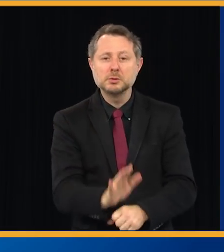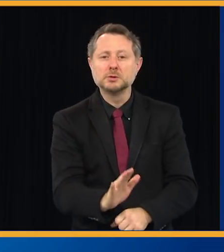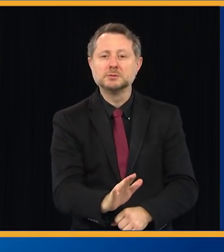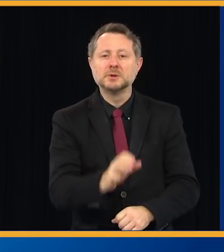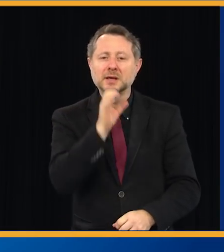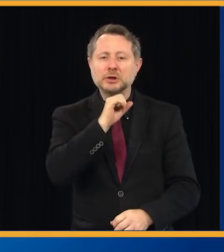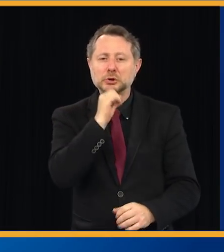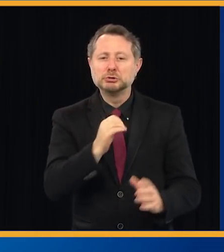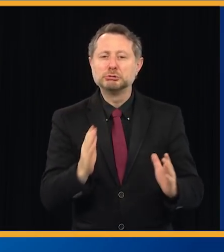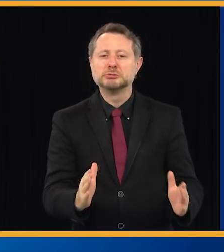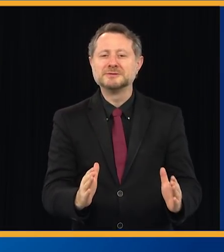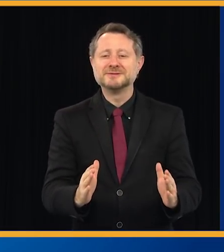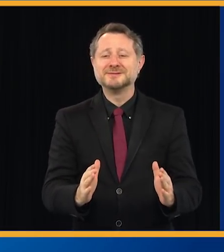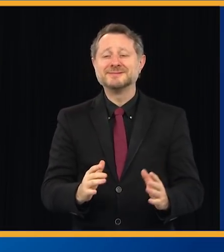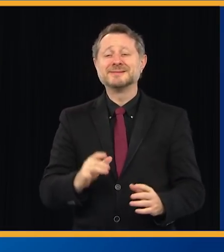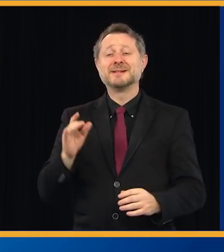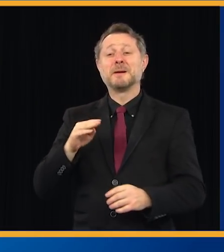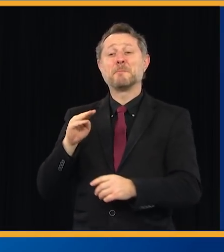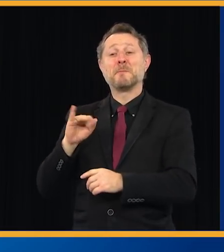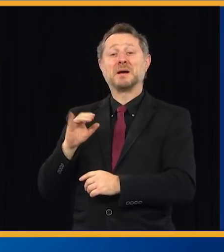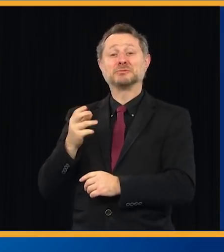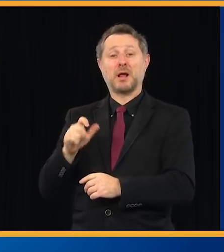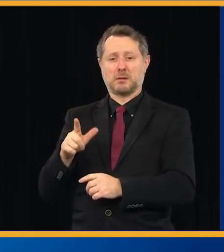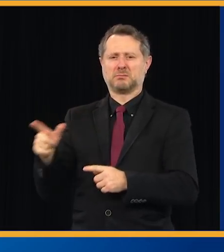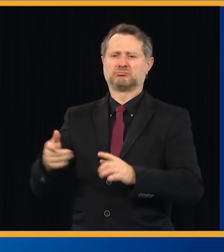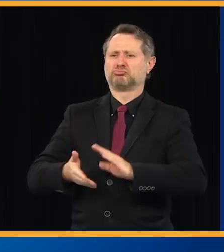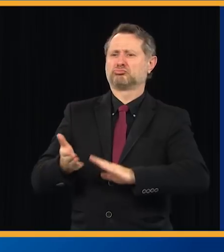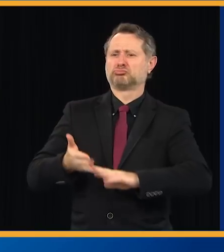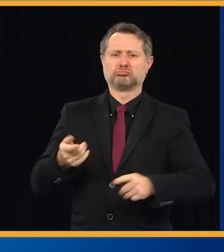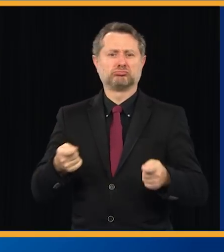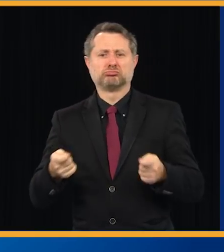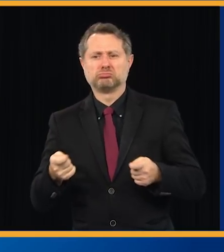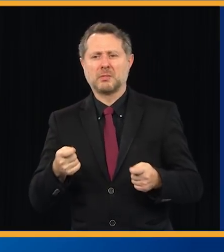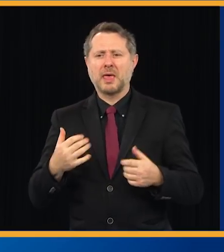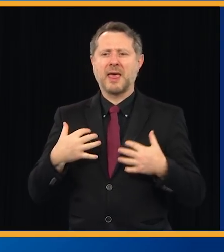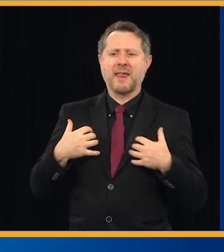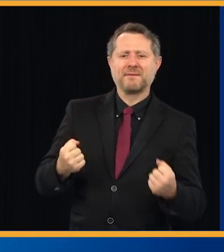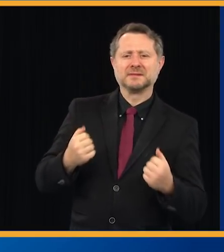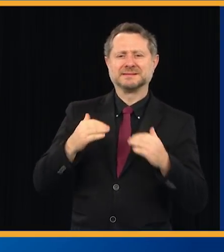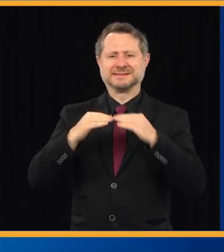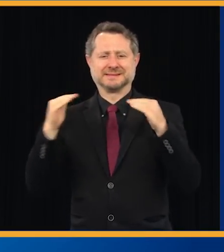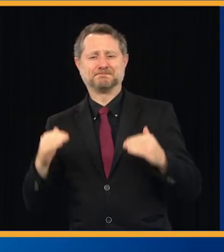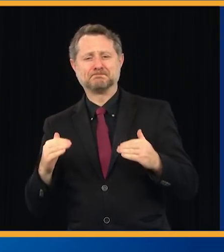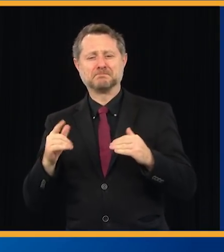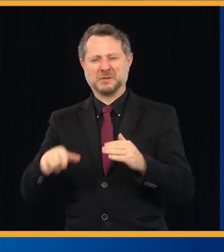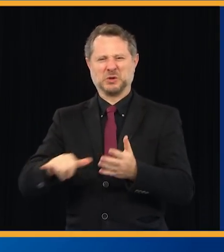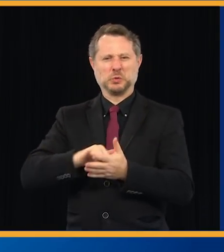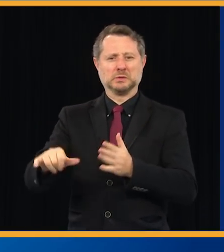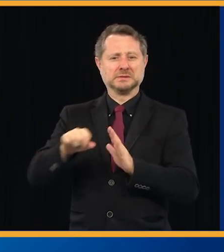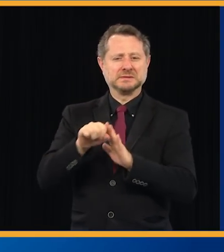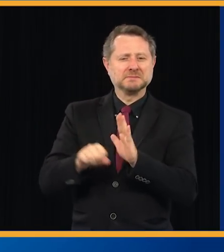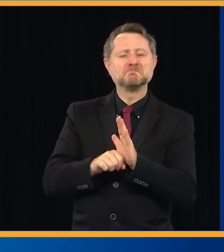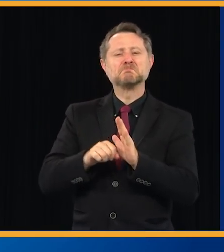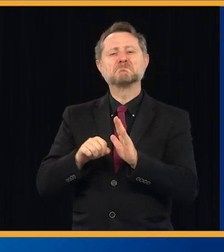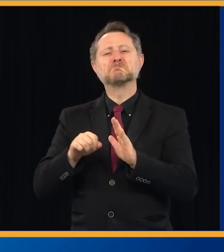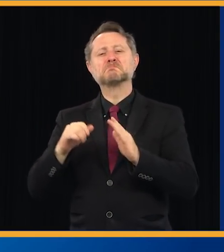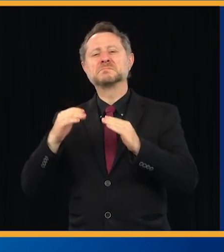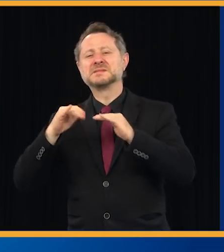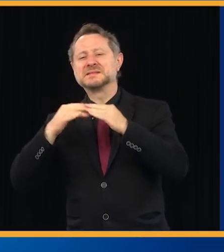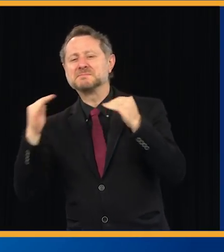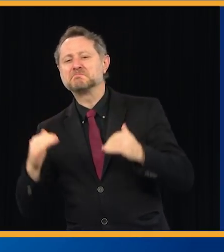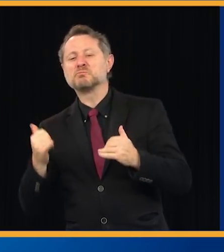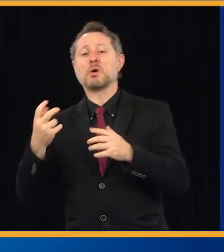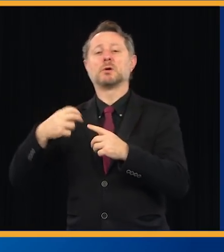the healthcare system for the state of New York and developed the healthcare system during that time. Then went and now runs